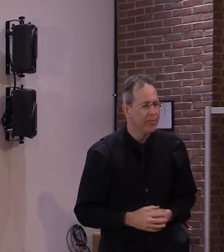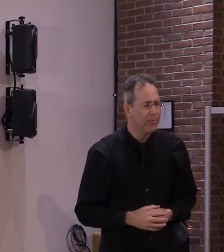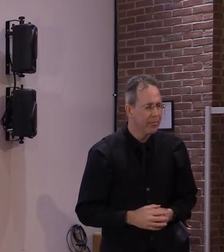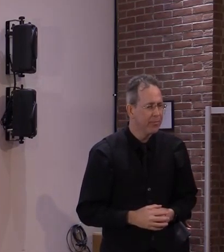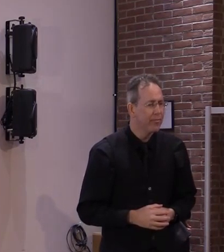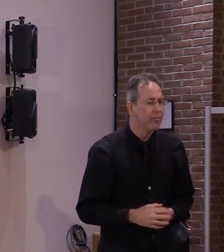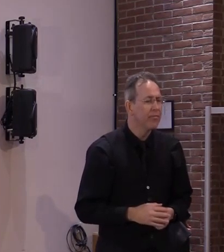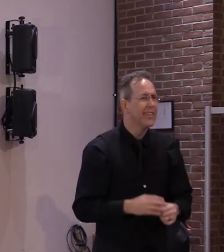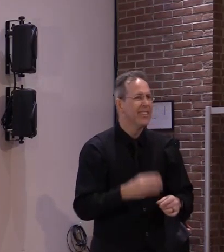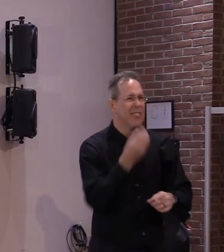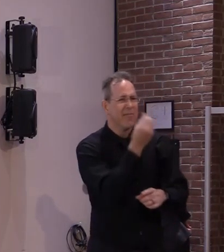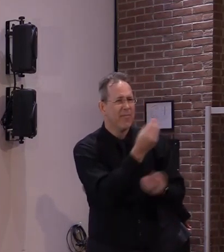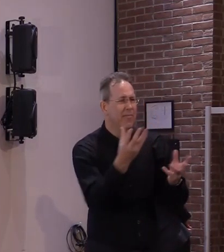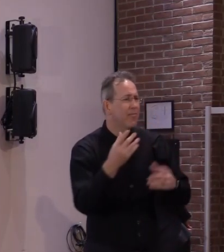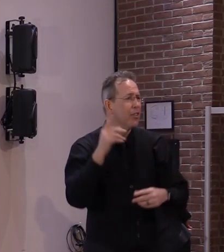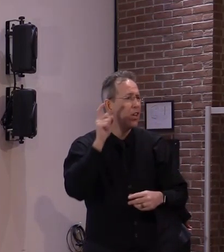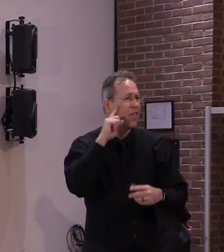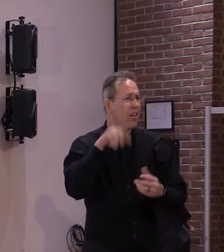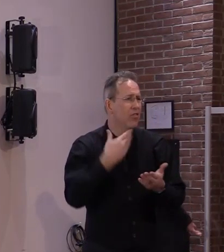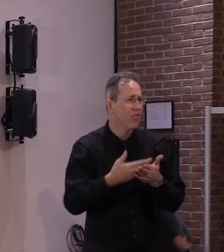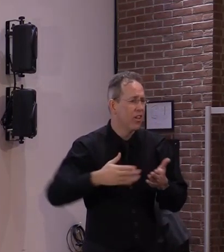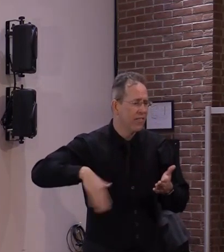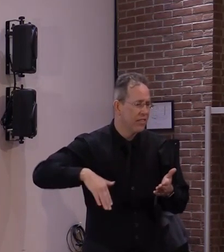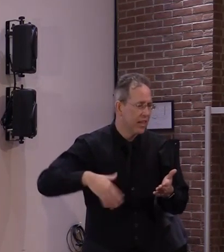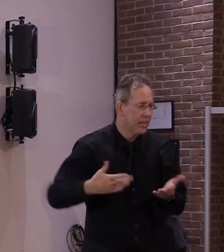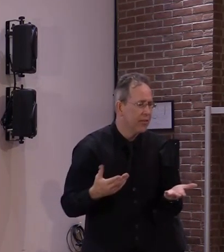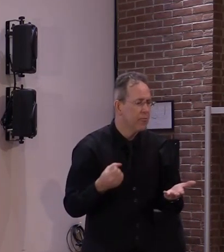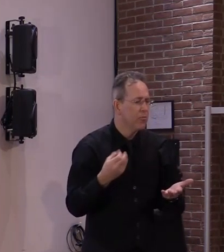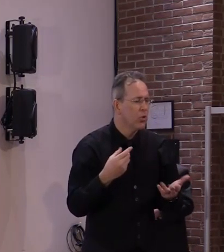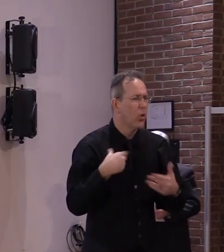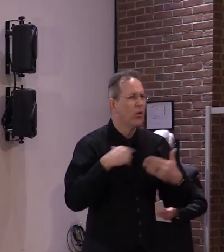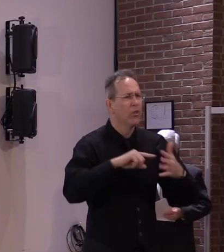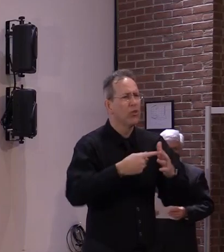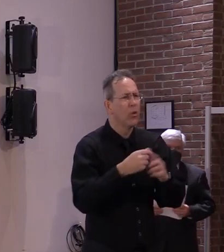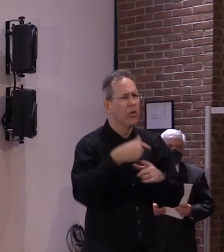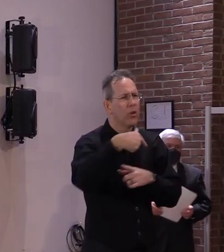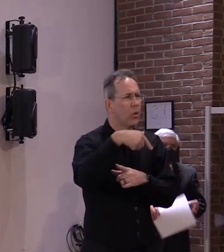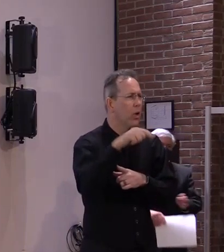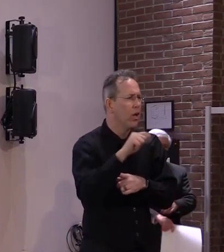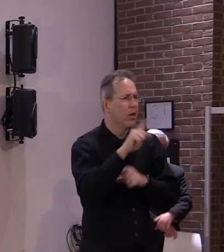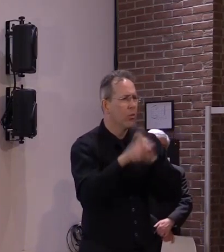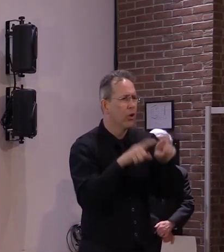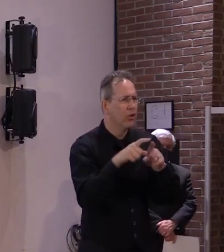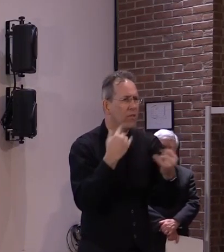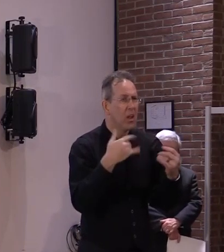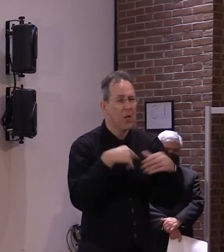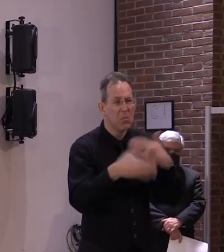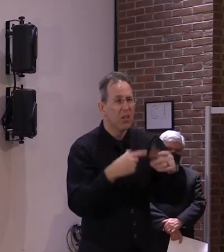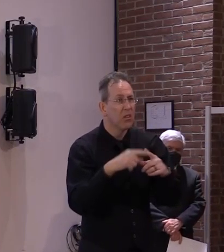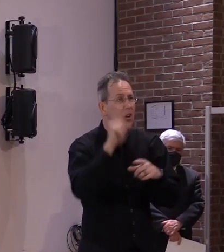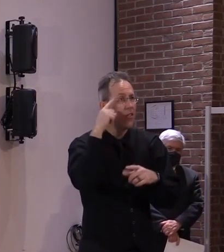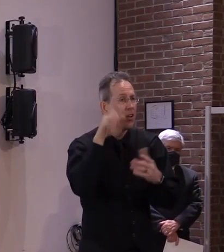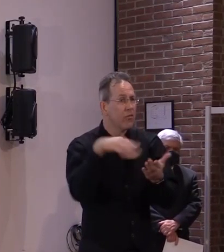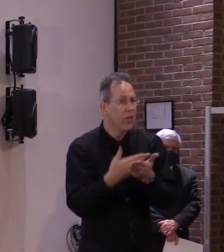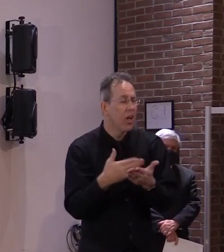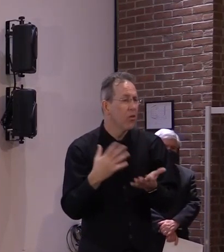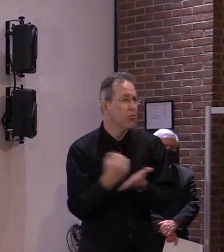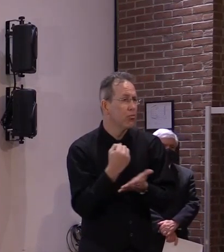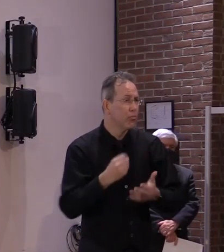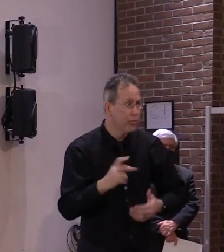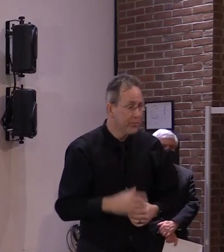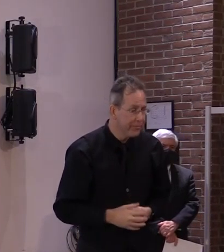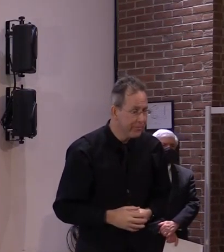when the governor arrives and he'll give some brief remarks, but we'll start with Calvin for questions. Thank you.